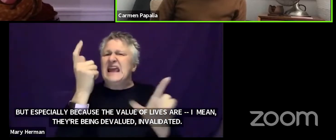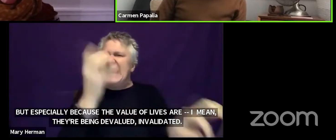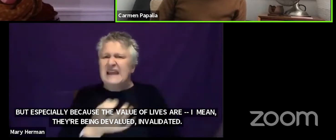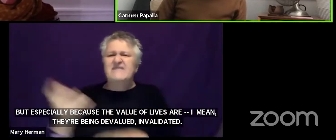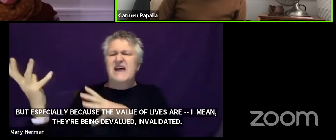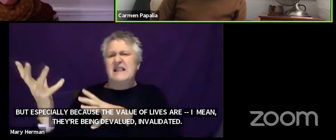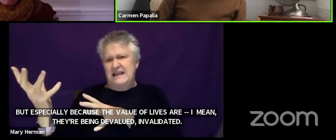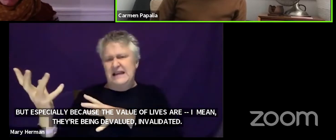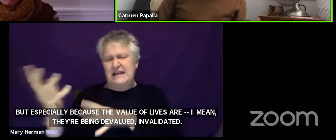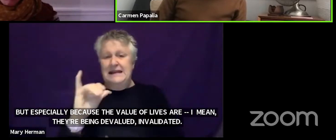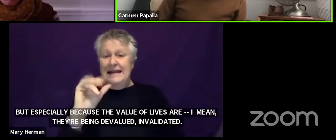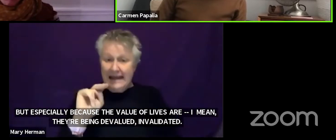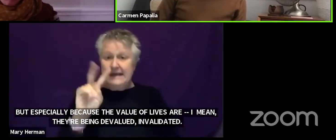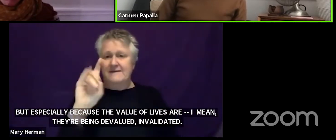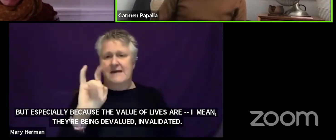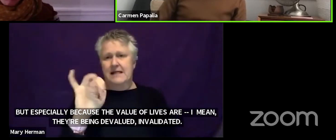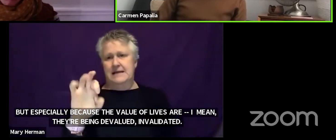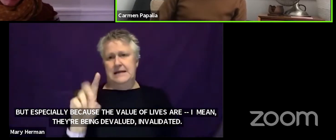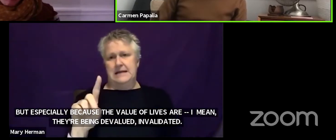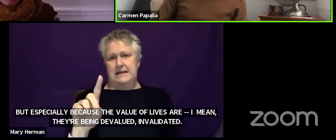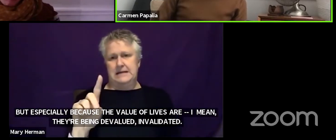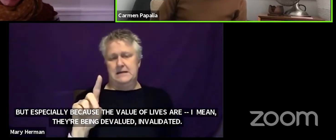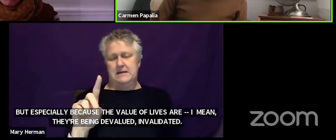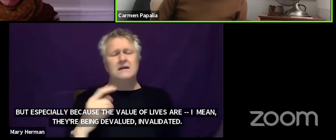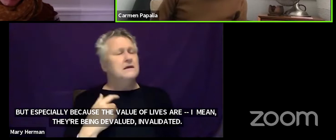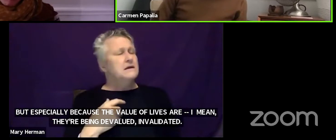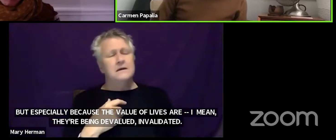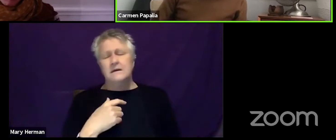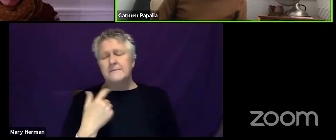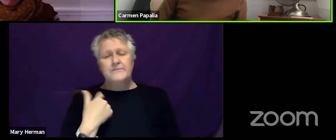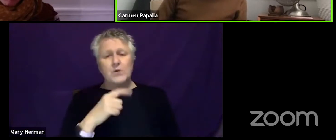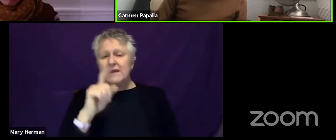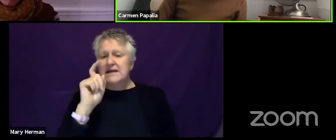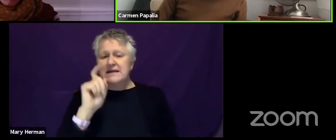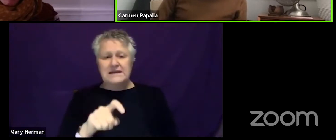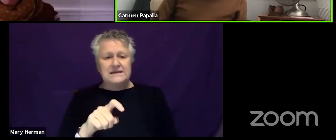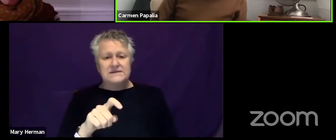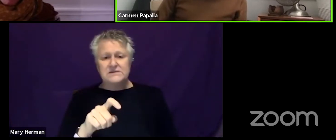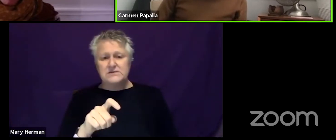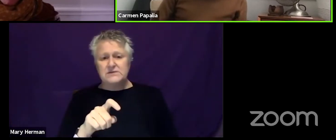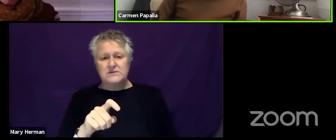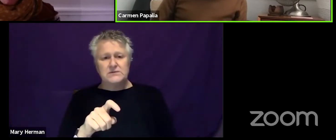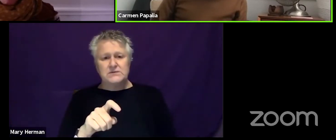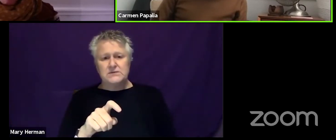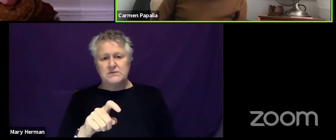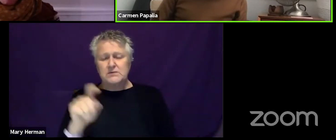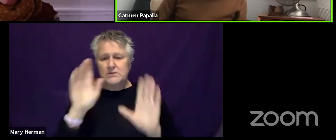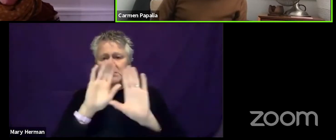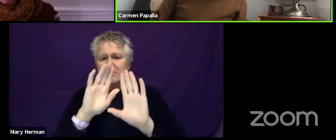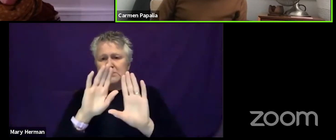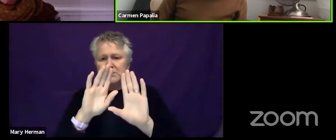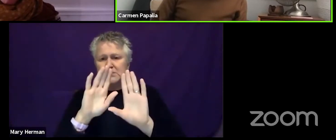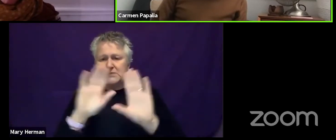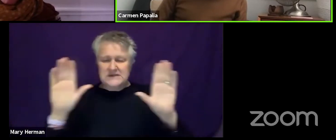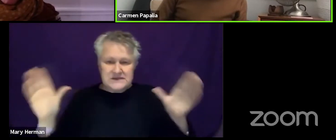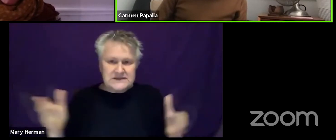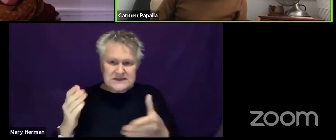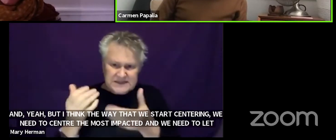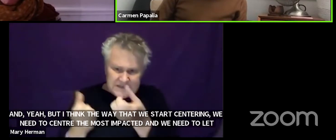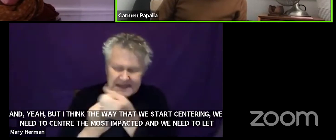start centering, we need to center the most impacted, and we need to let them take